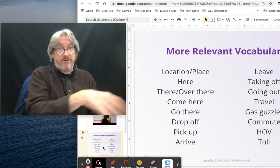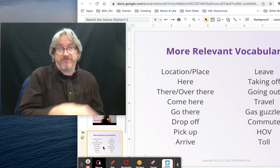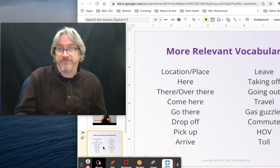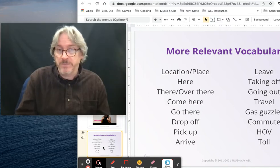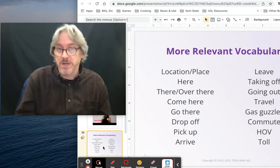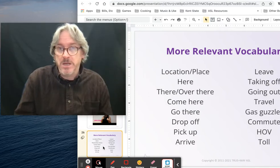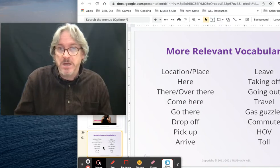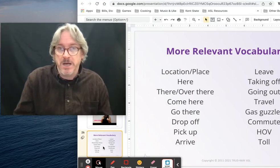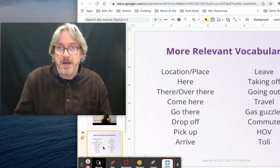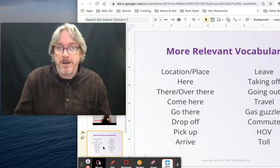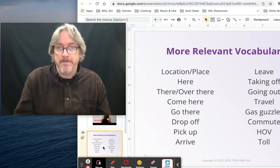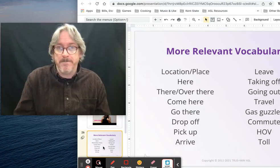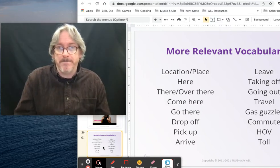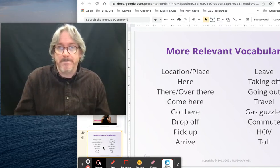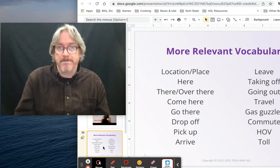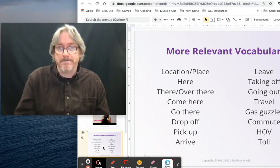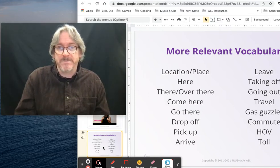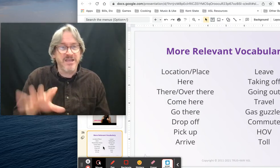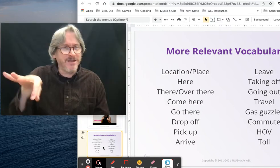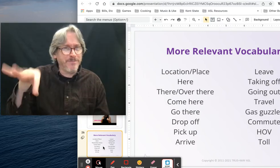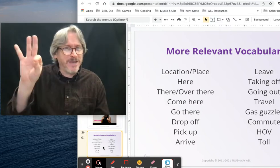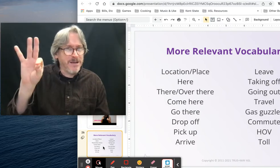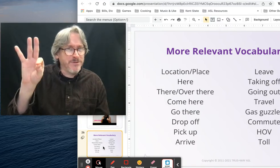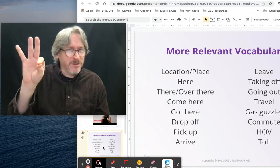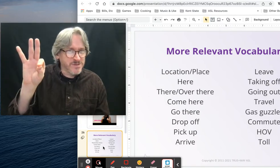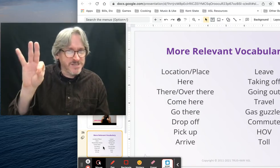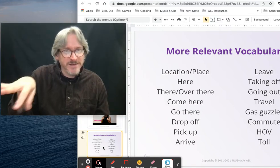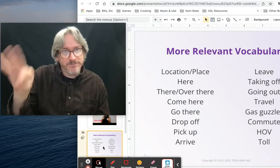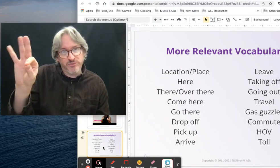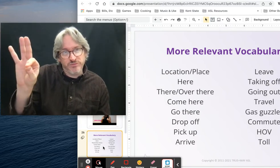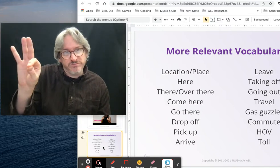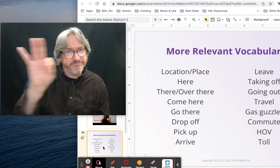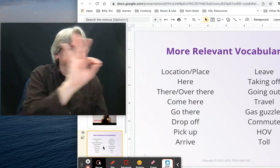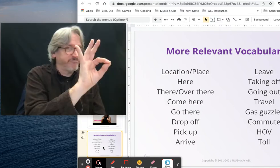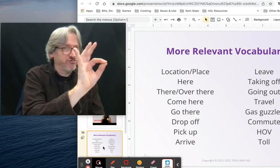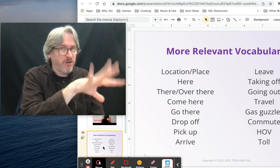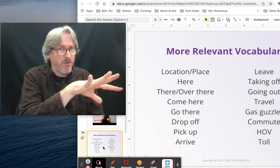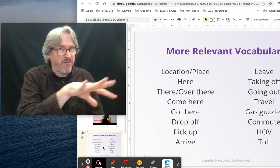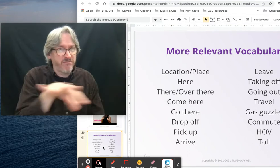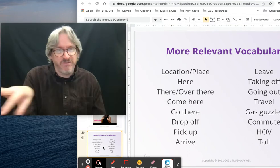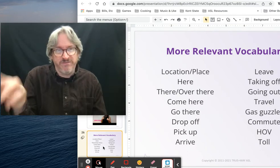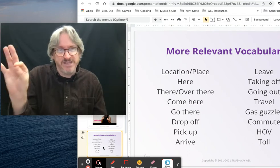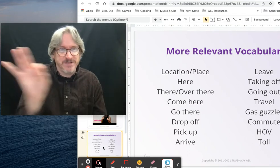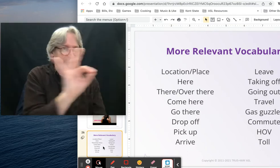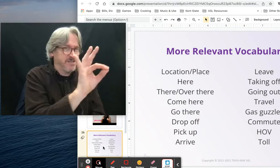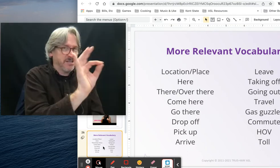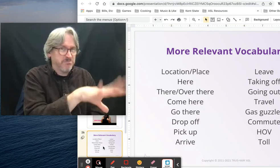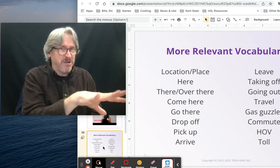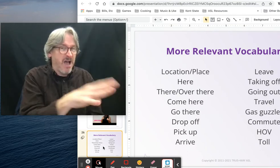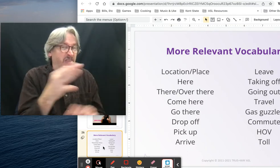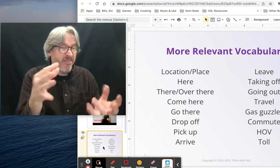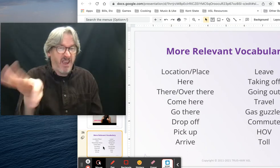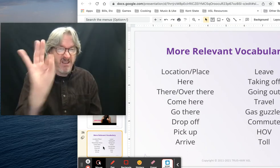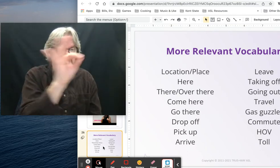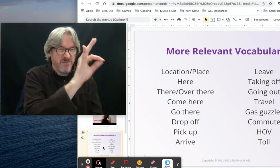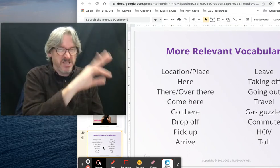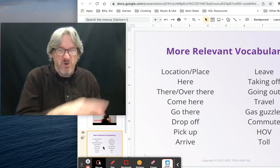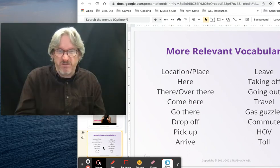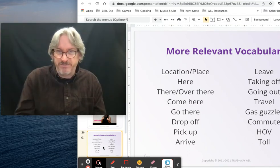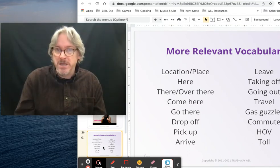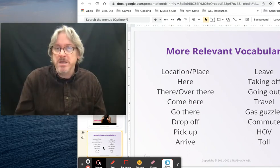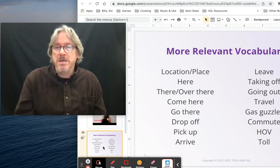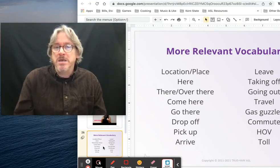them off. Pick up, you'll also see drop off, especially if it's like a thing,